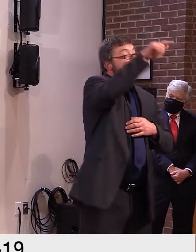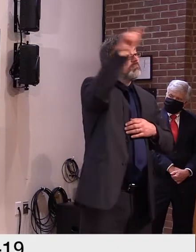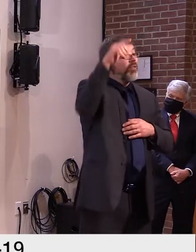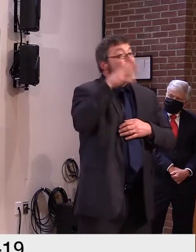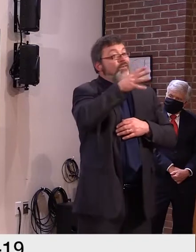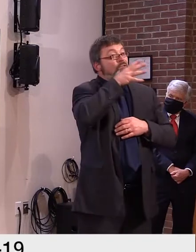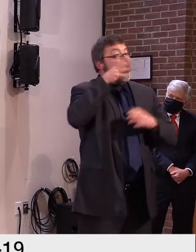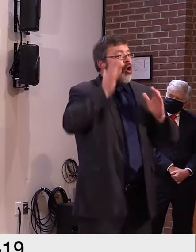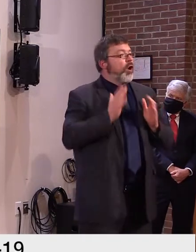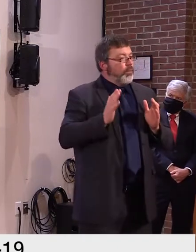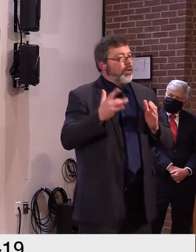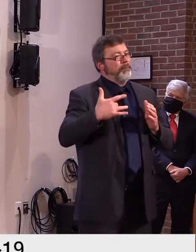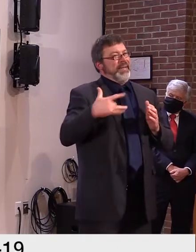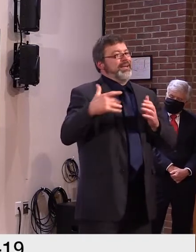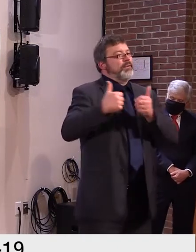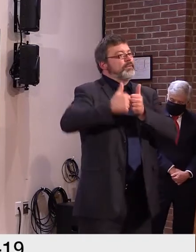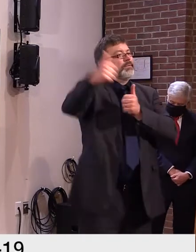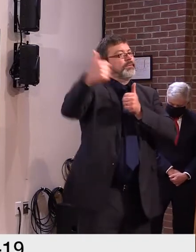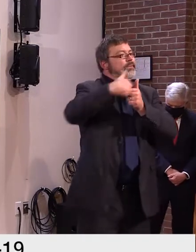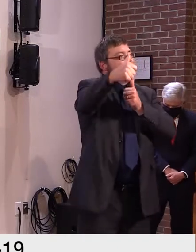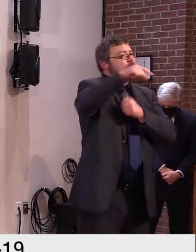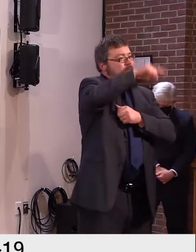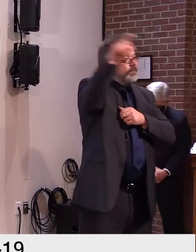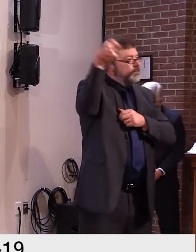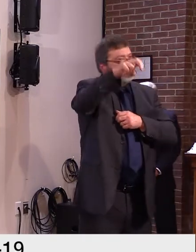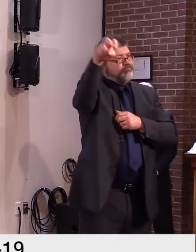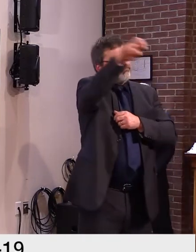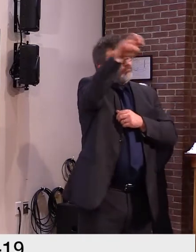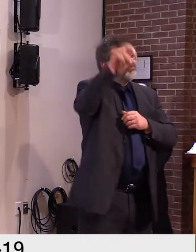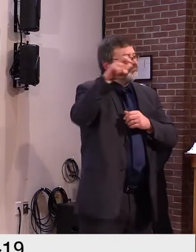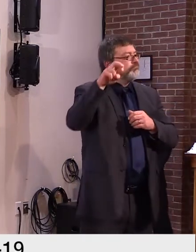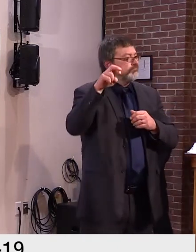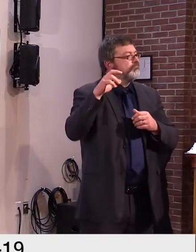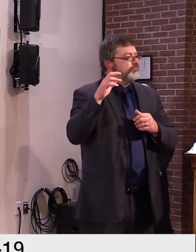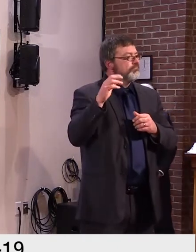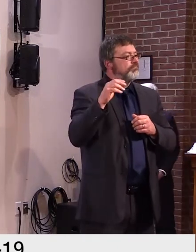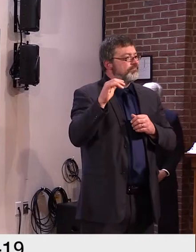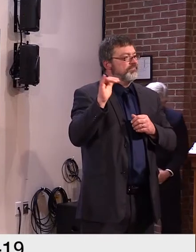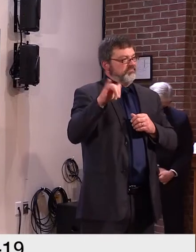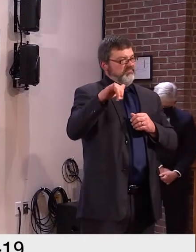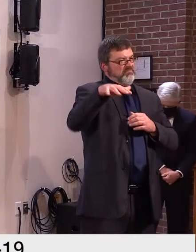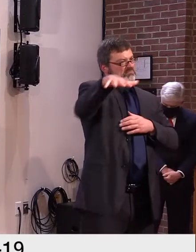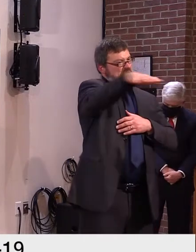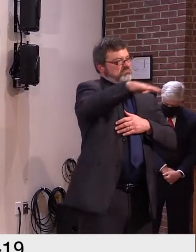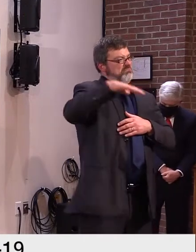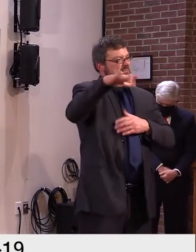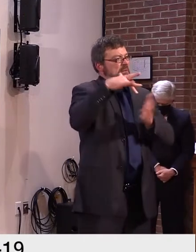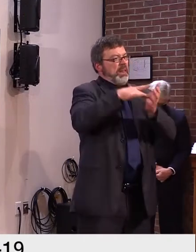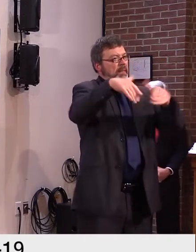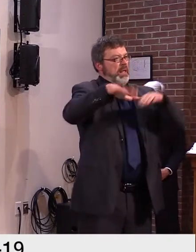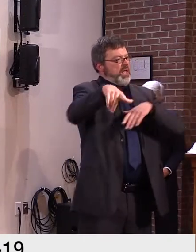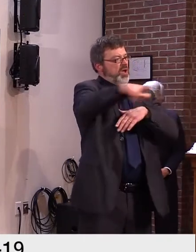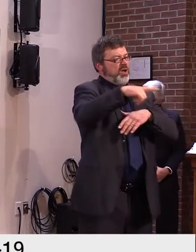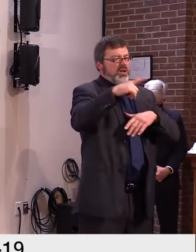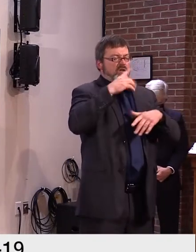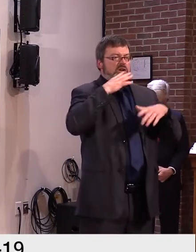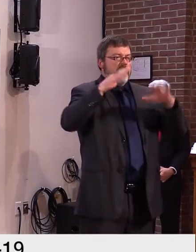be noted, has also responded to their needs with generosity, providing food and donations.